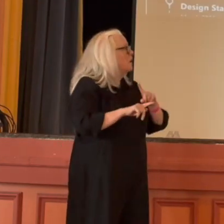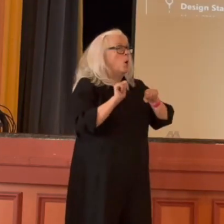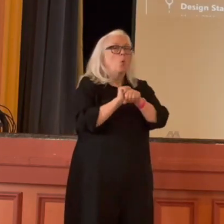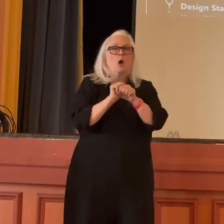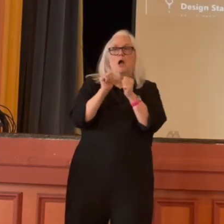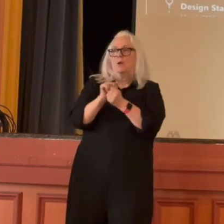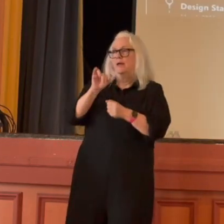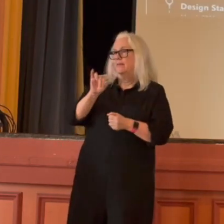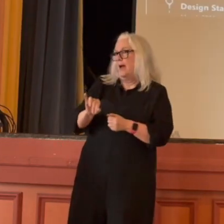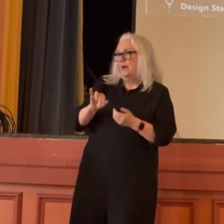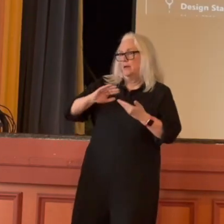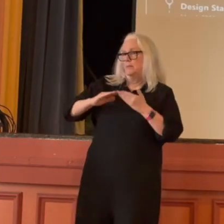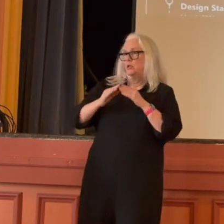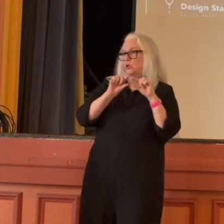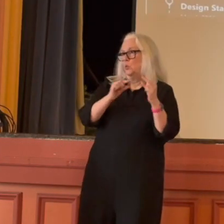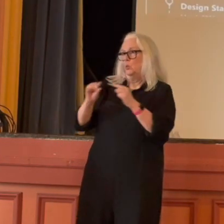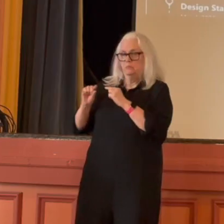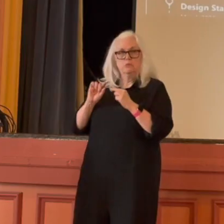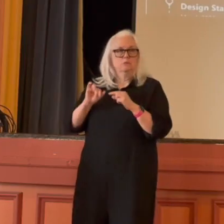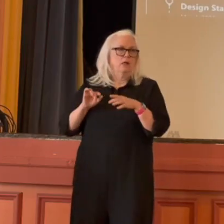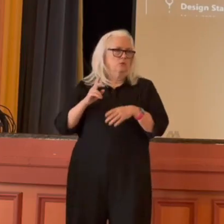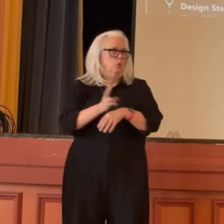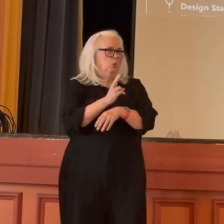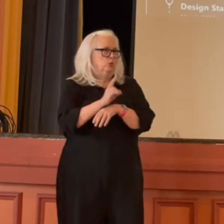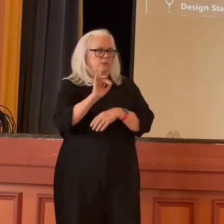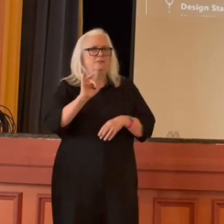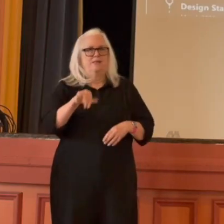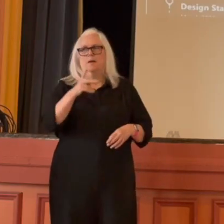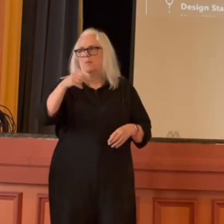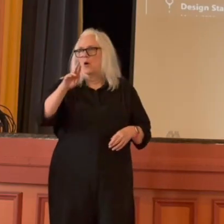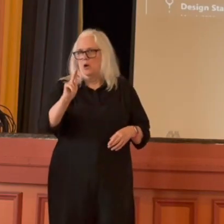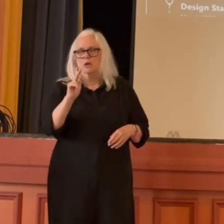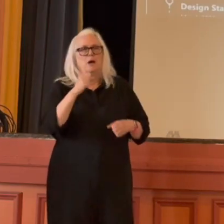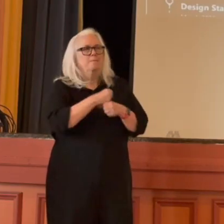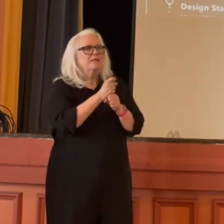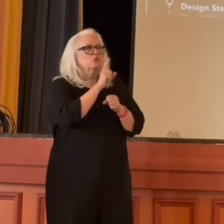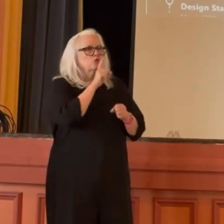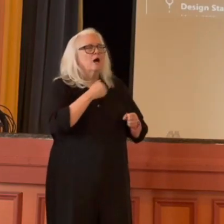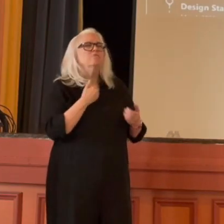that park to make sure that it ends up with its best use at the end of the day.